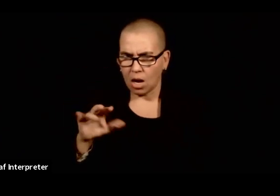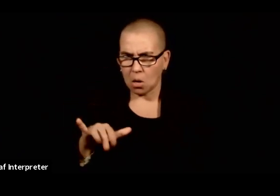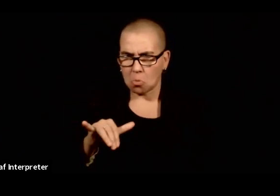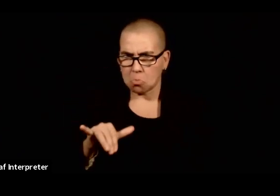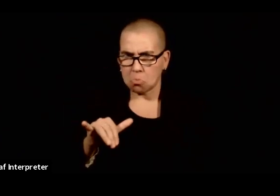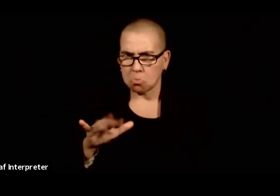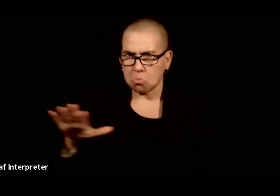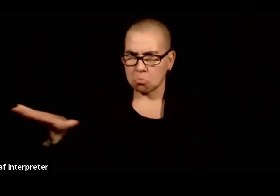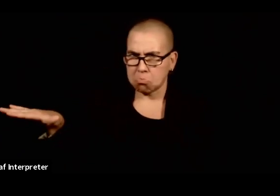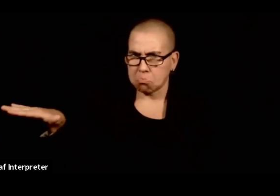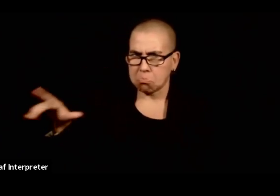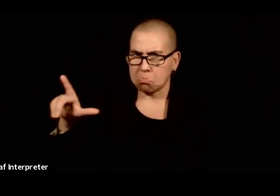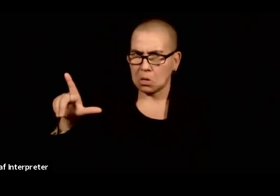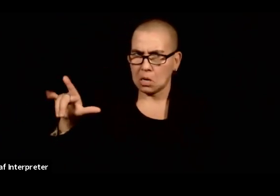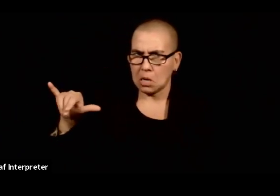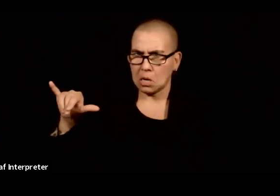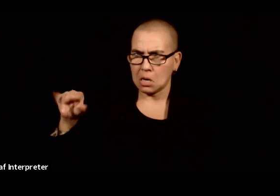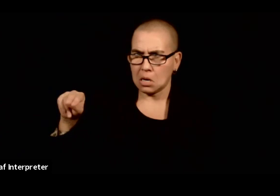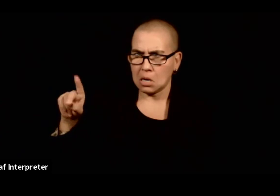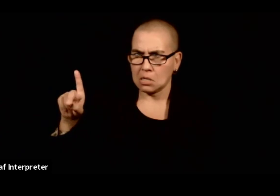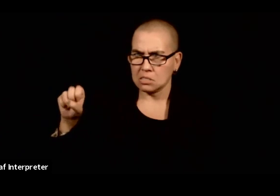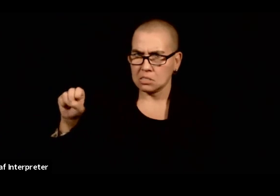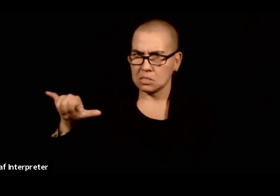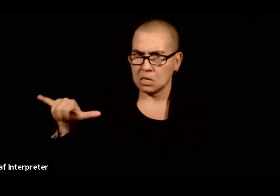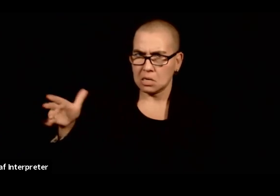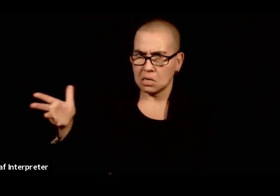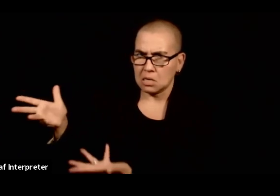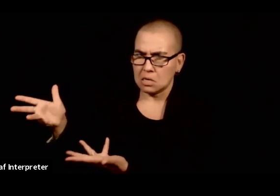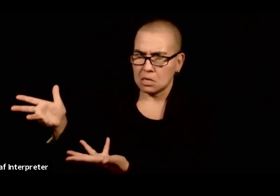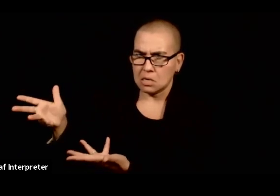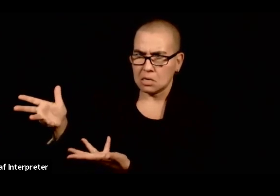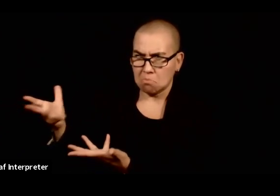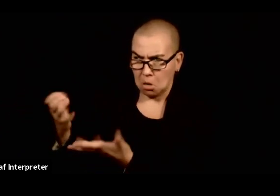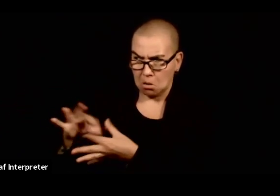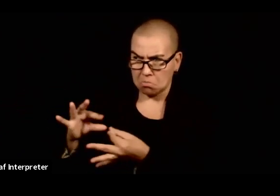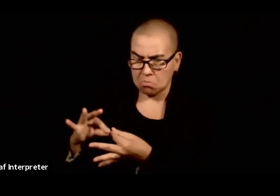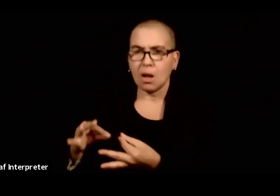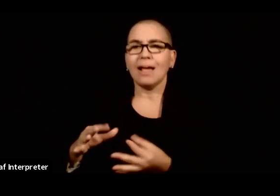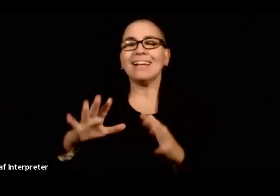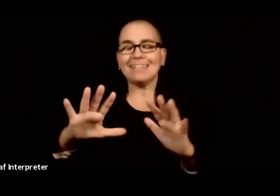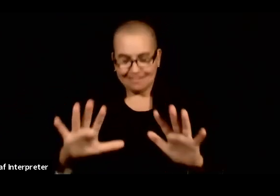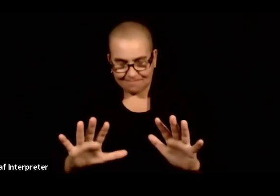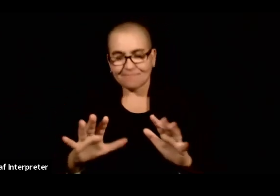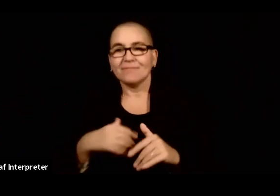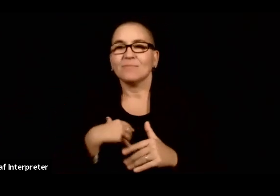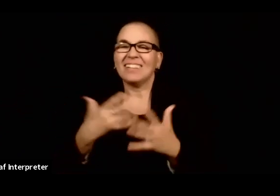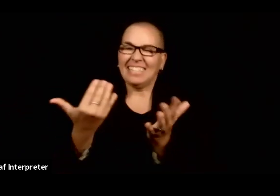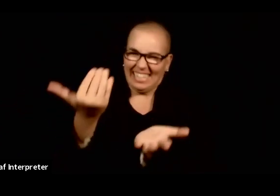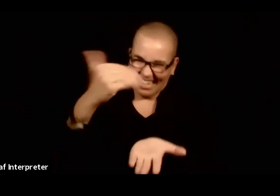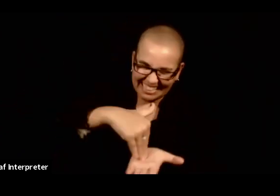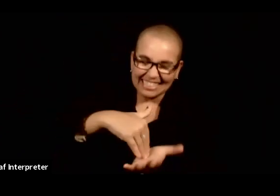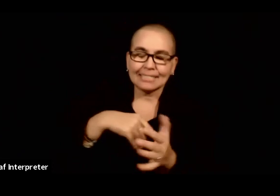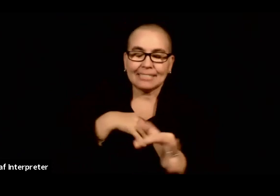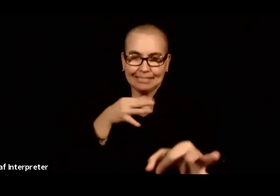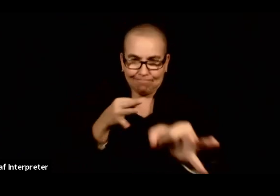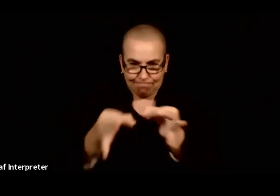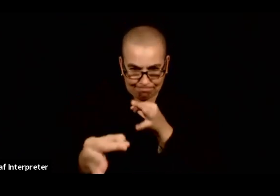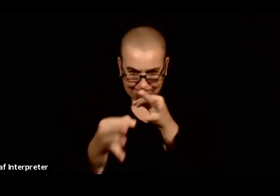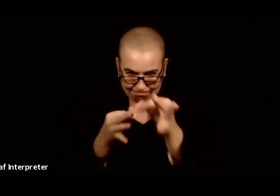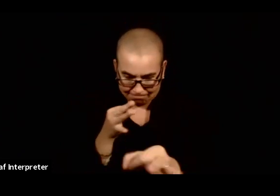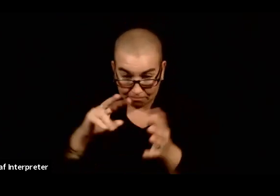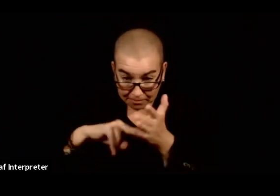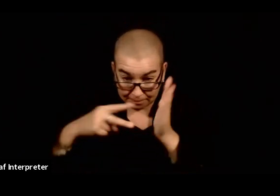to the, again, the sort of the level of the facility's preparation, and the risks inside